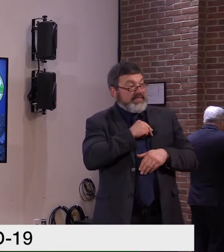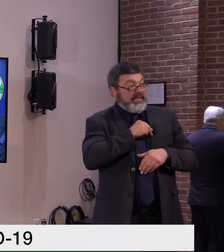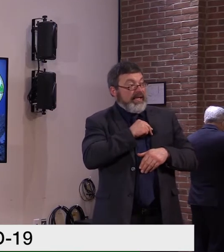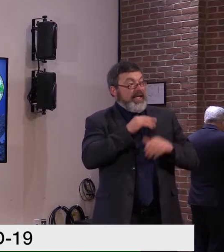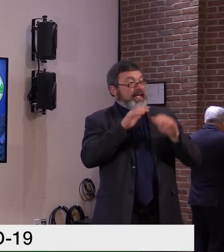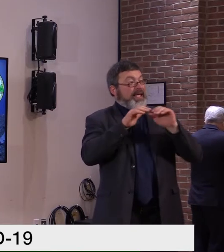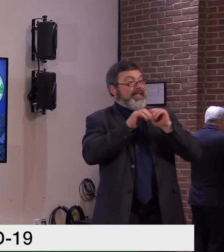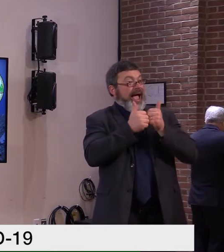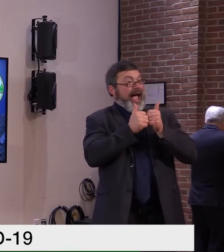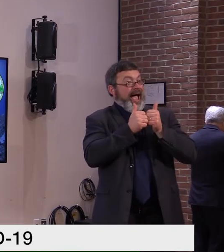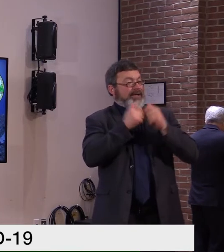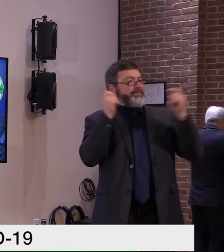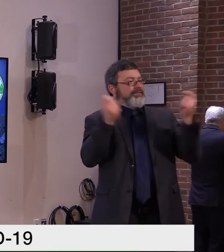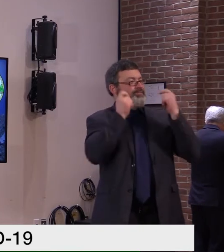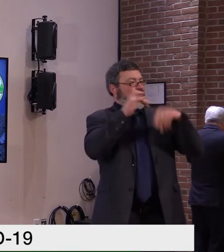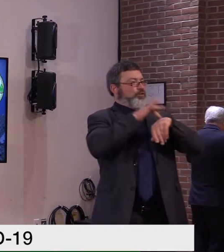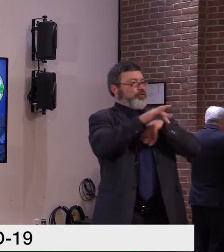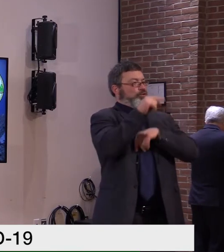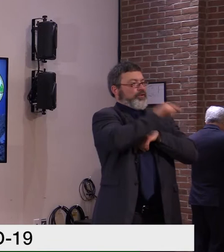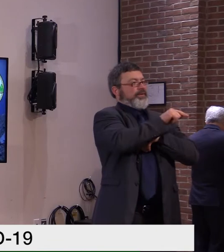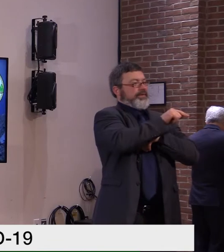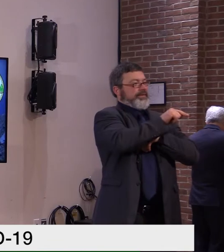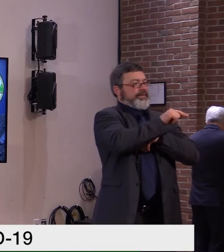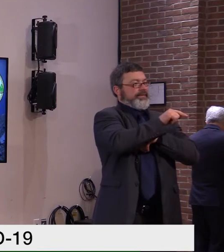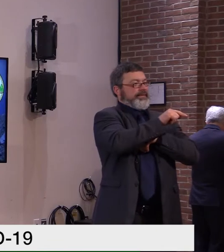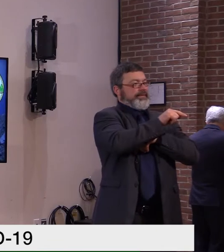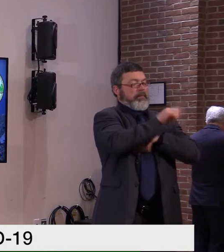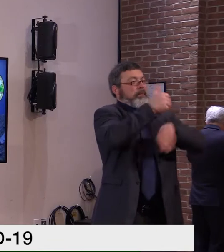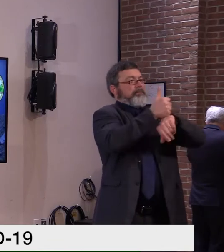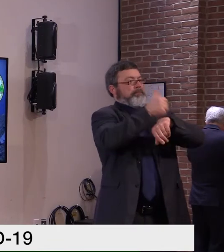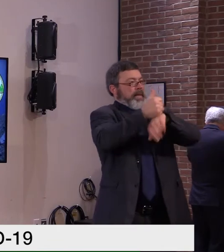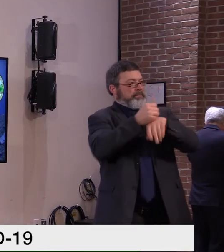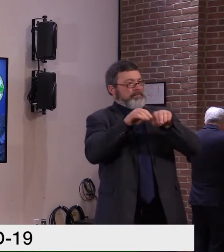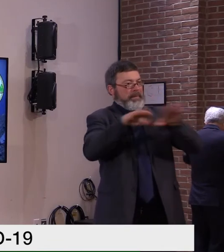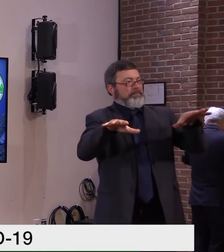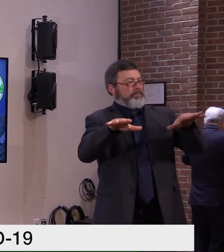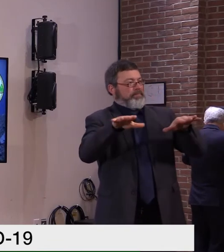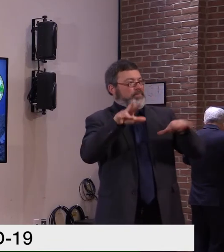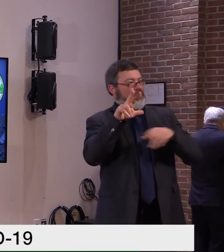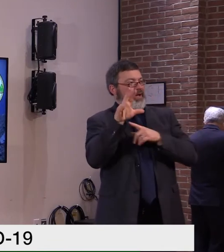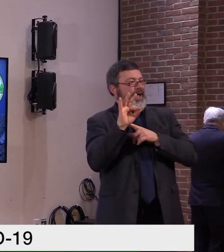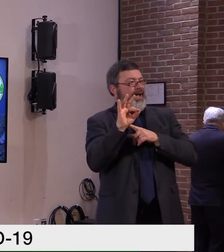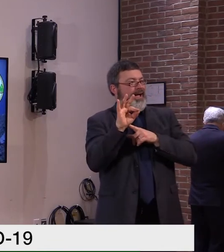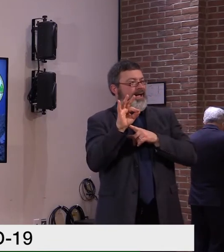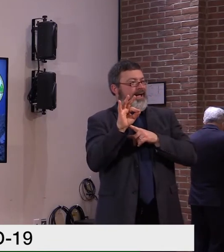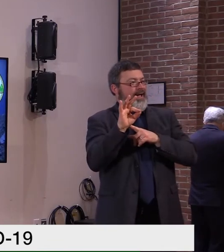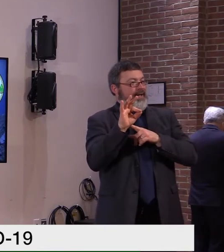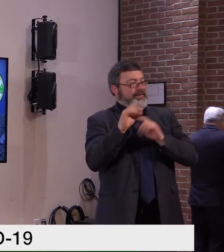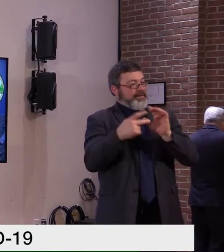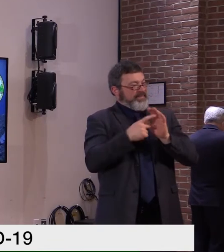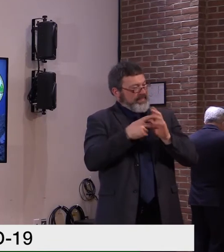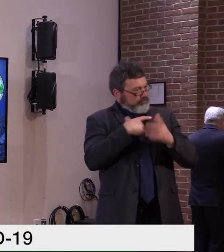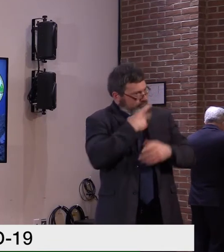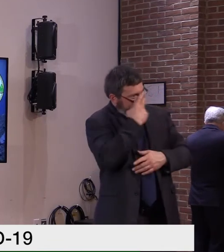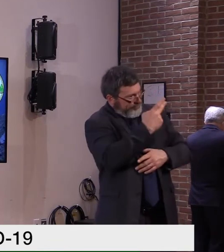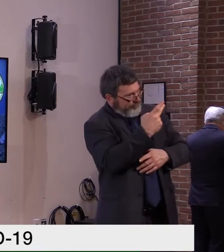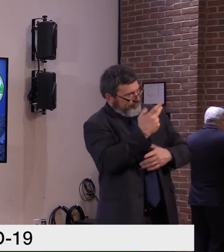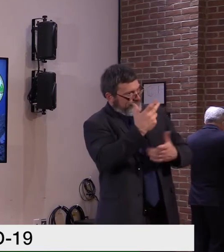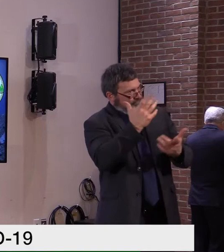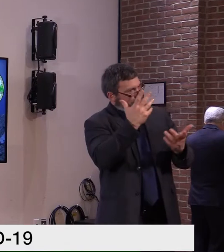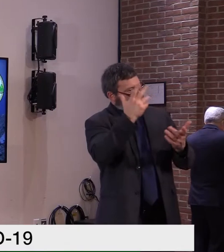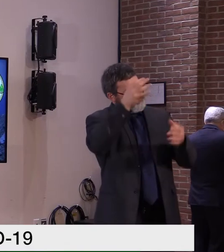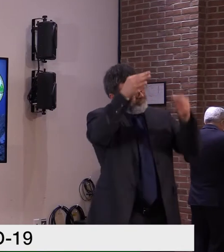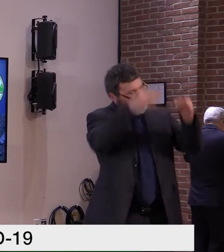this single event will not be a sign of more to come. As we wait and see if our efforts have made a